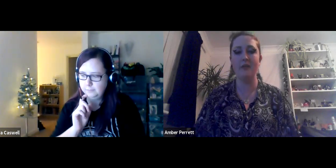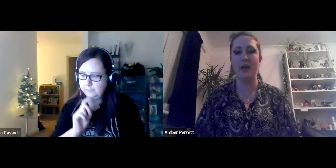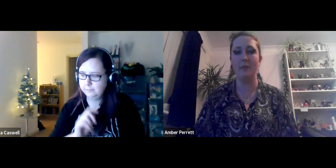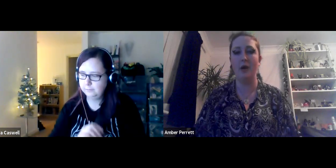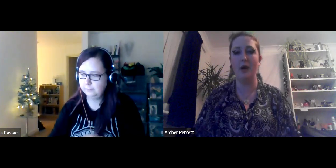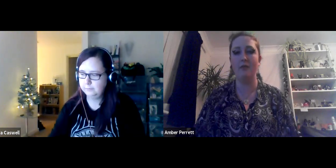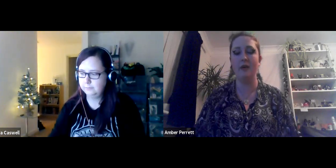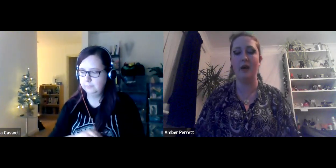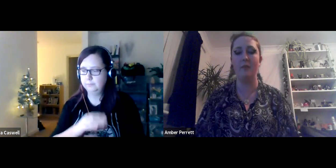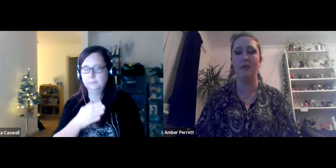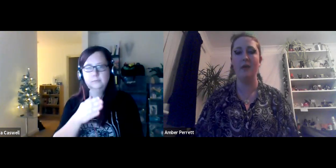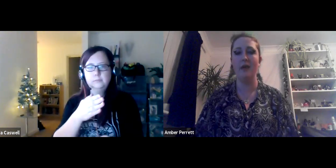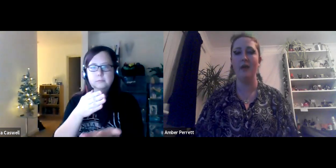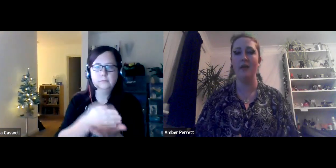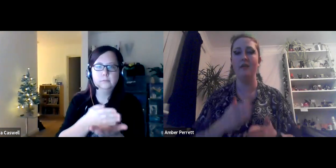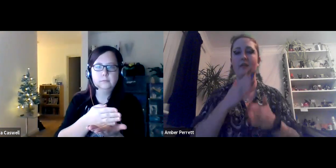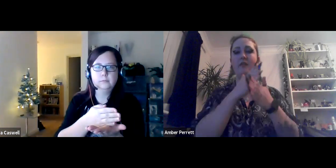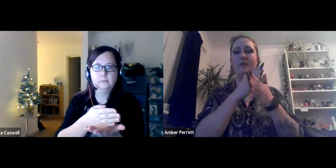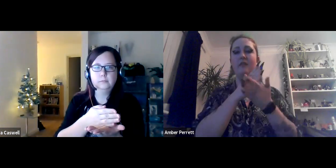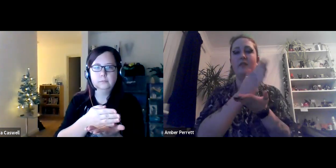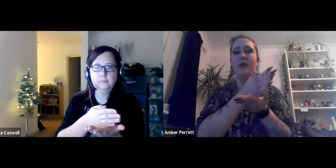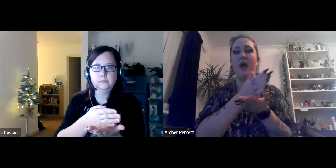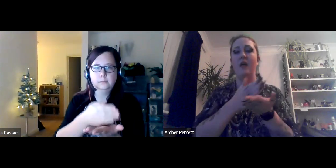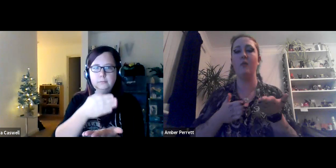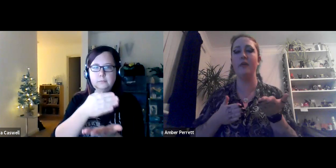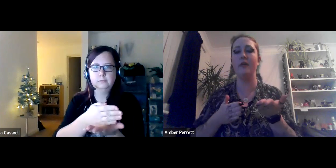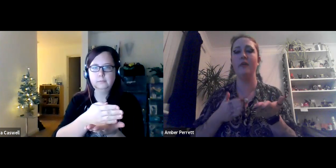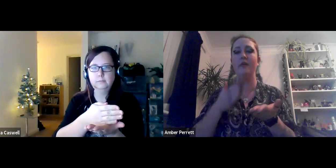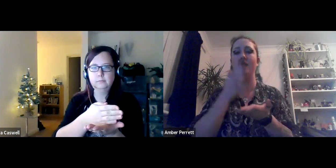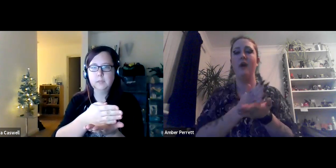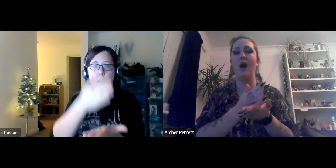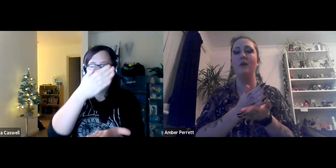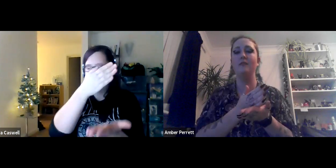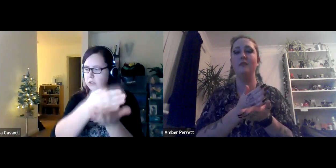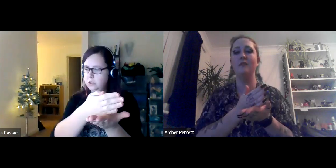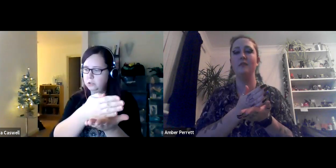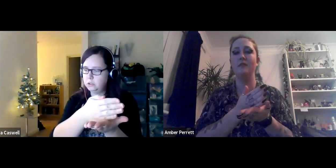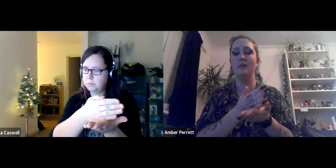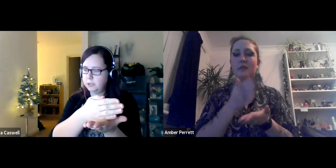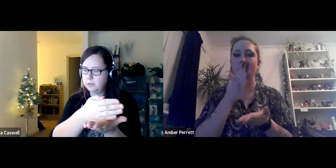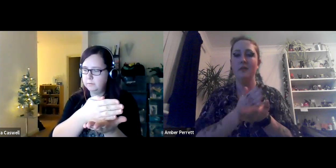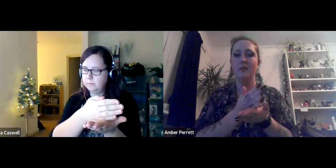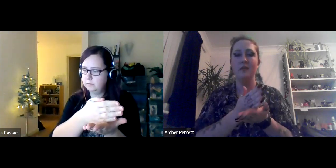Part-time or half-time is, yeah, what are you doing? Half. You just put it down.